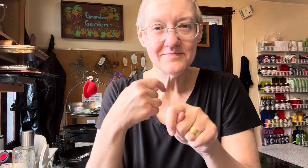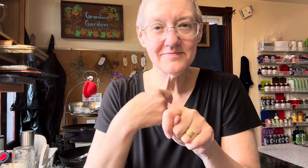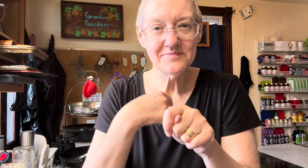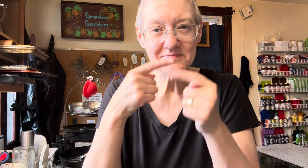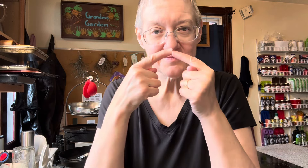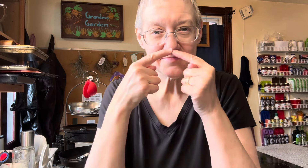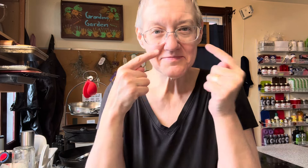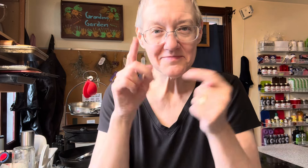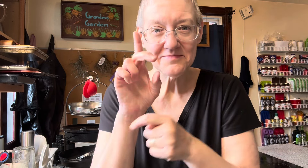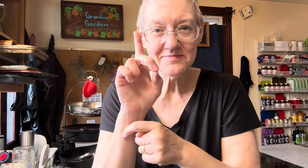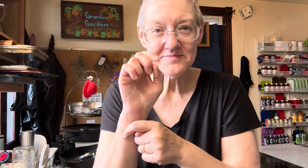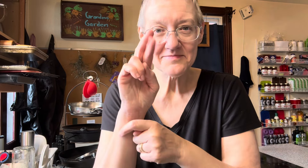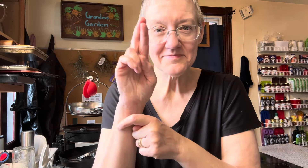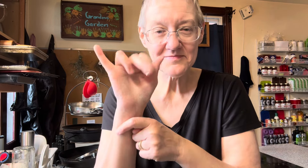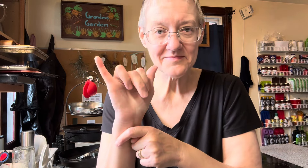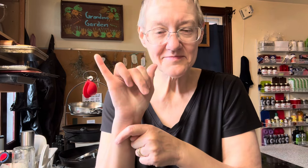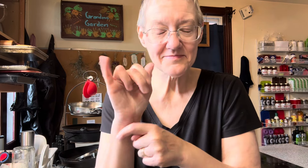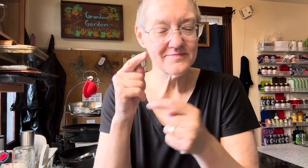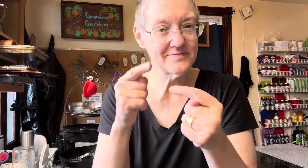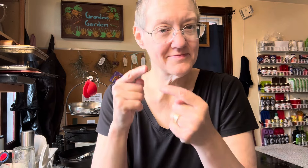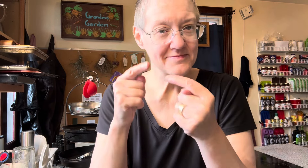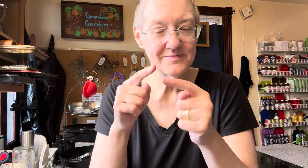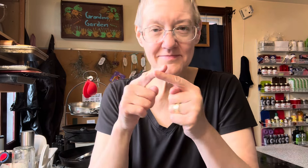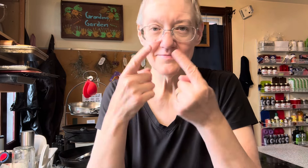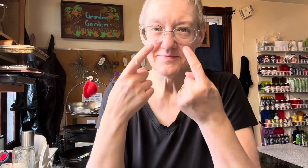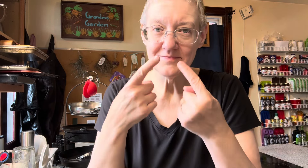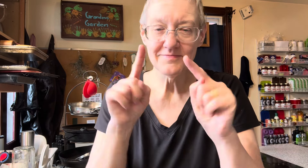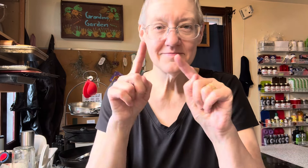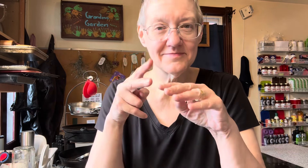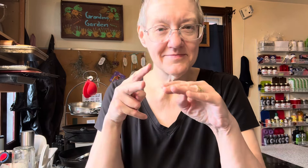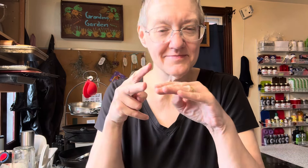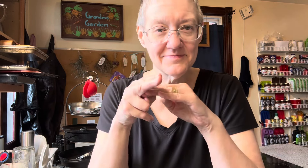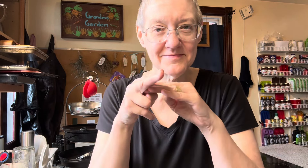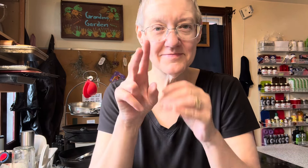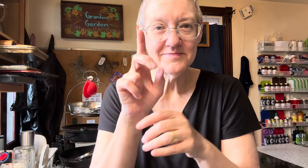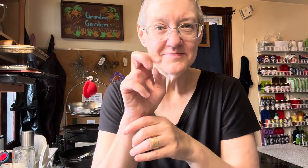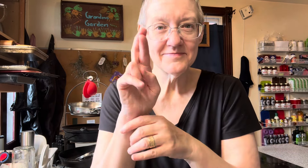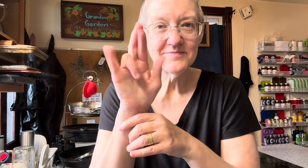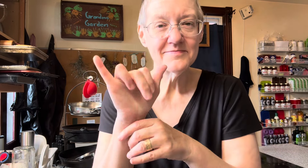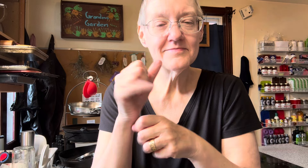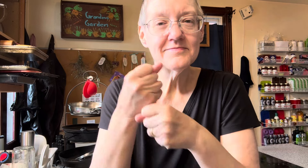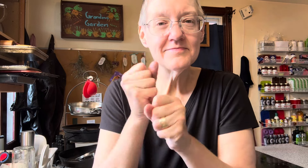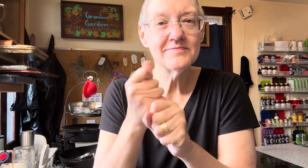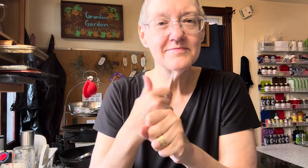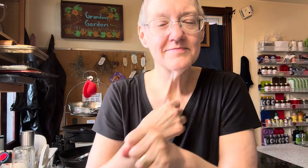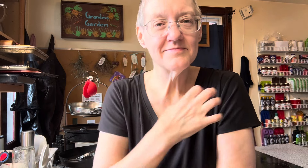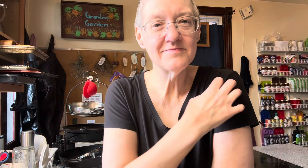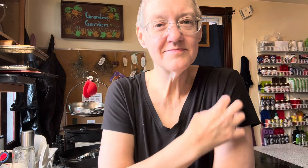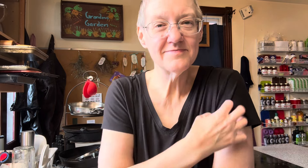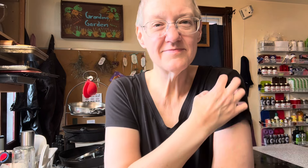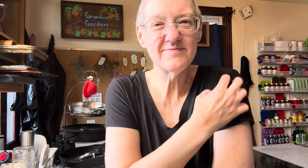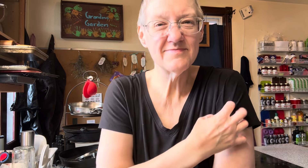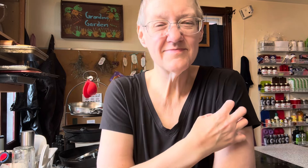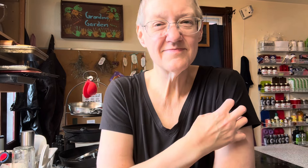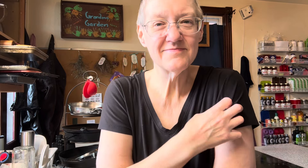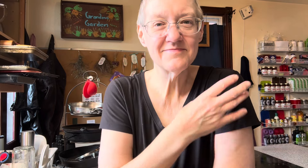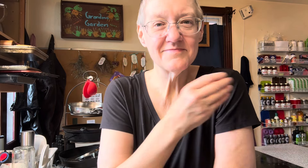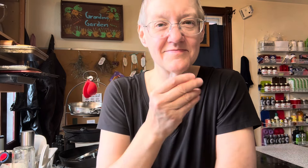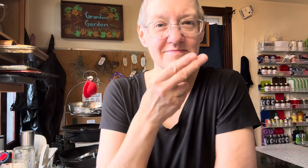But I'm allergic to dairy. And I struggle to cut that out of my diet. It makes me itch